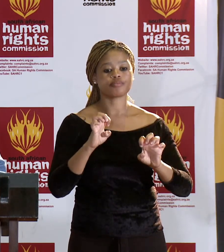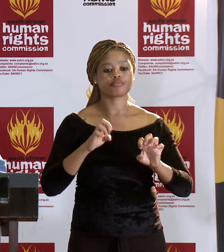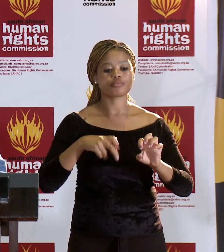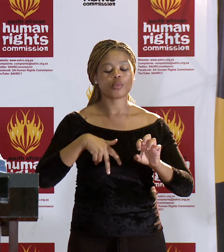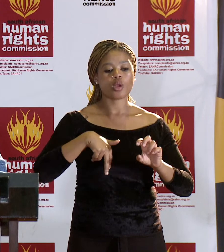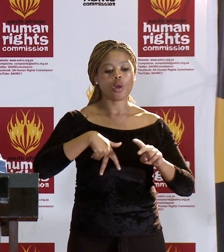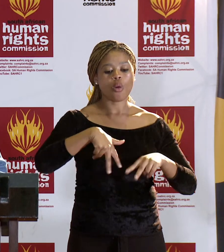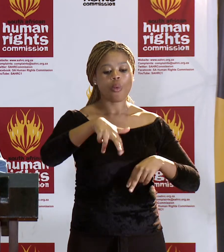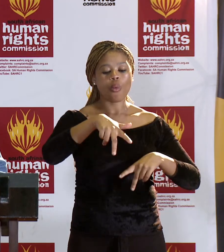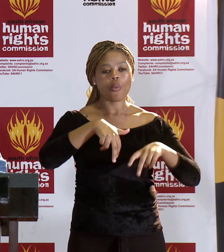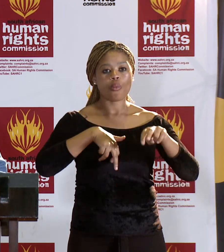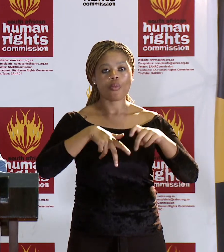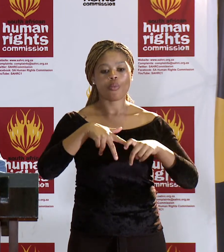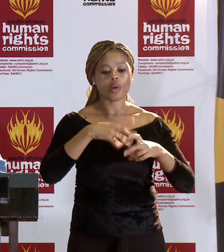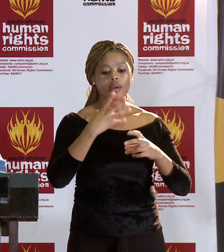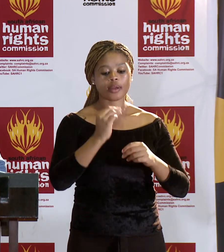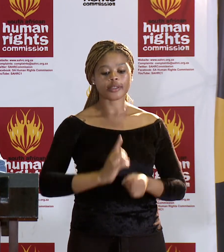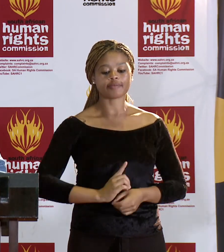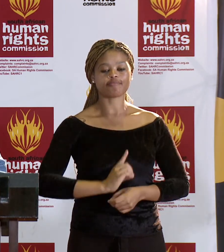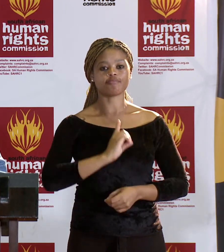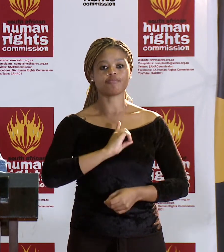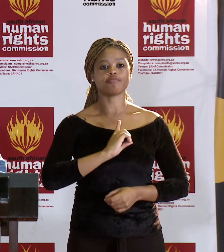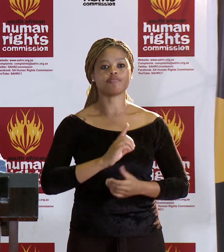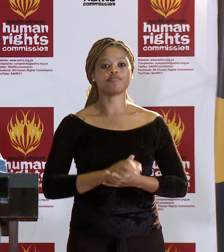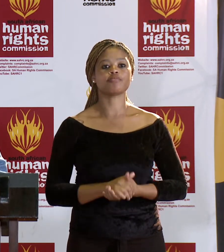walk with dignity,